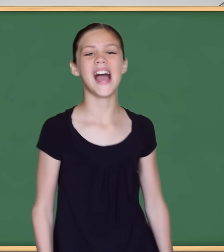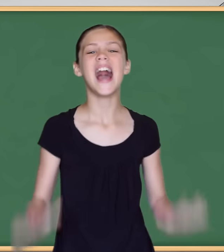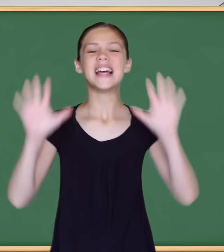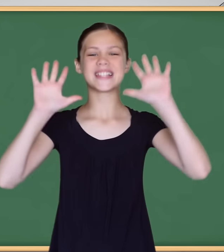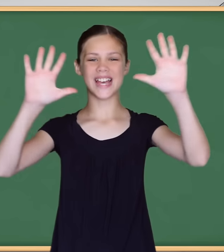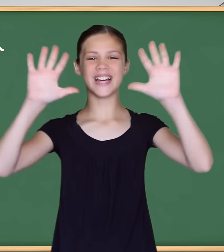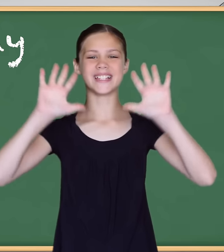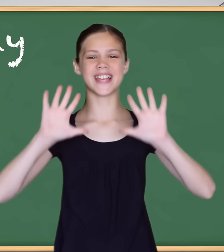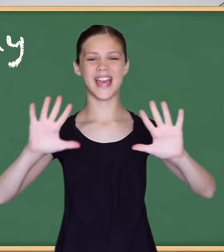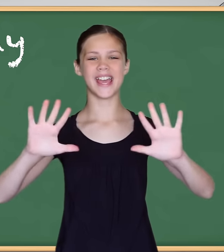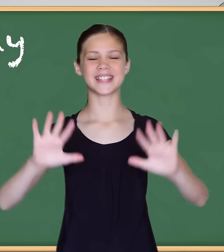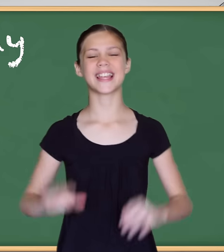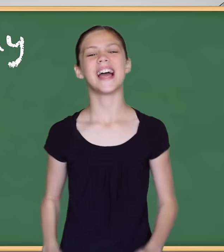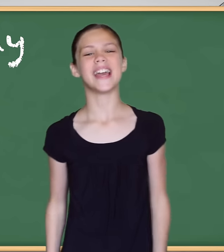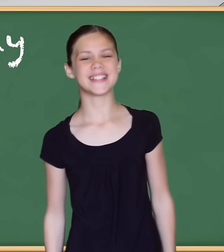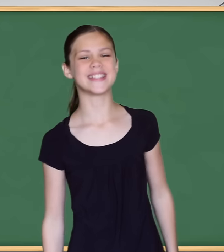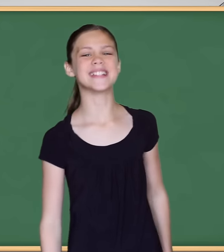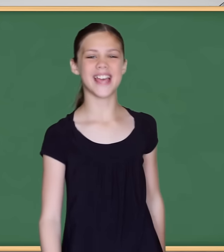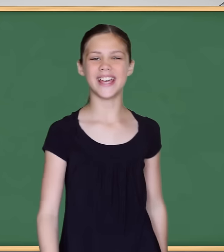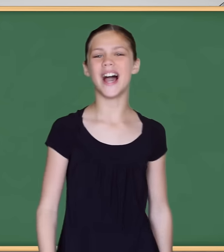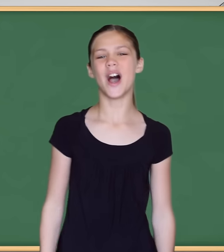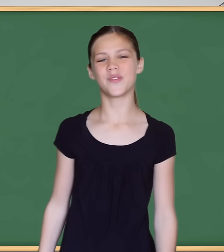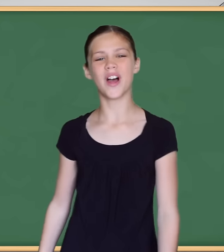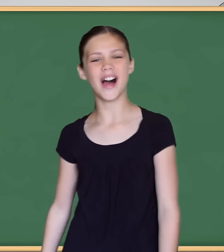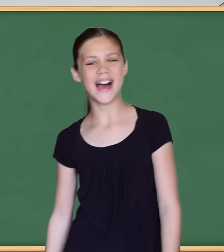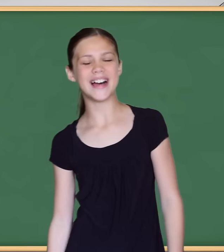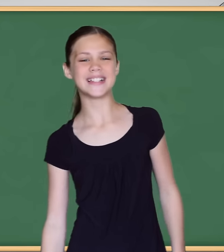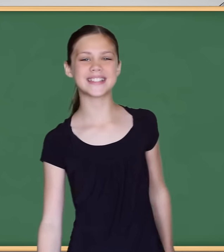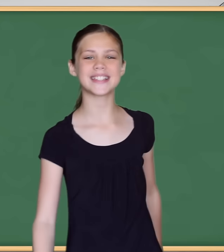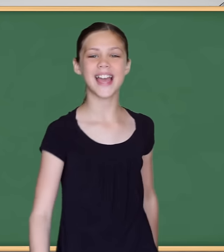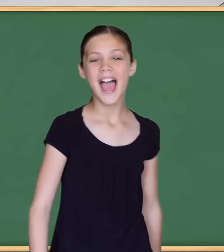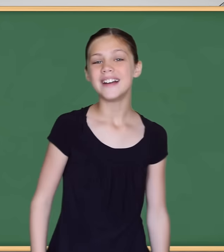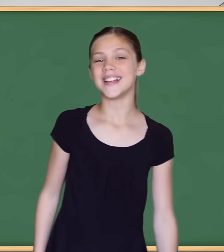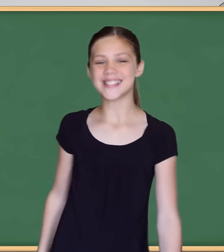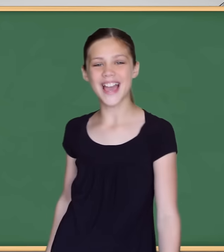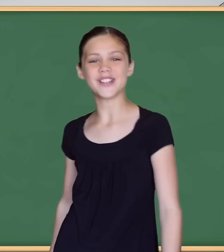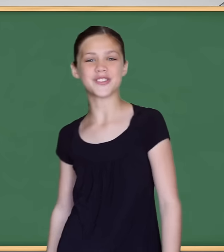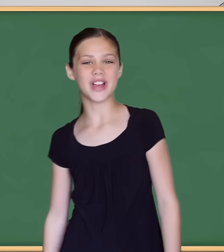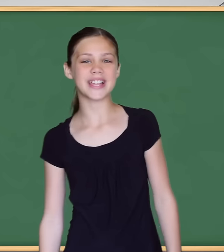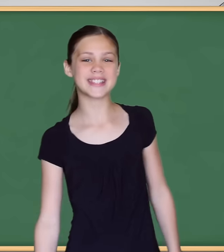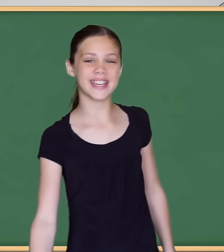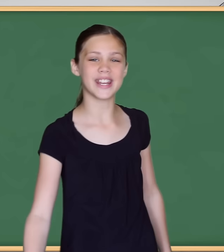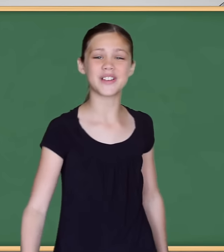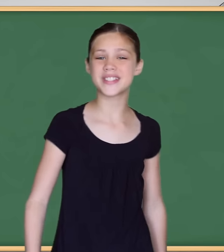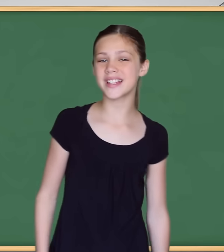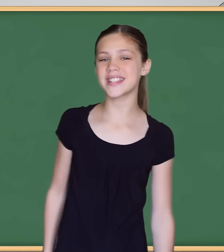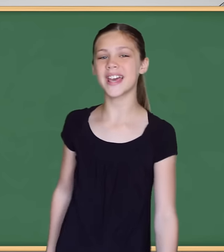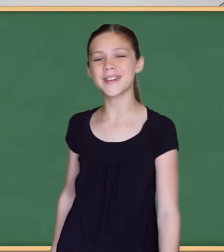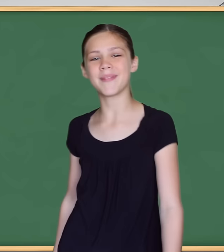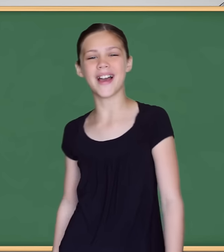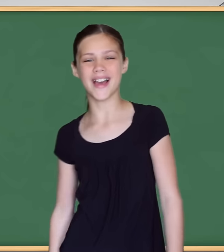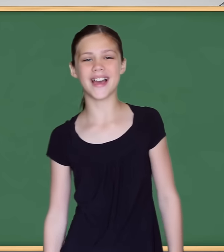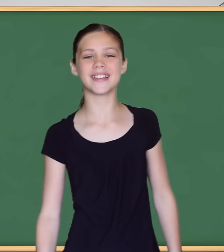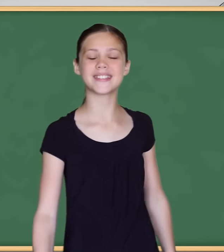Sunday, it's the day of rest. Let's let's get dressed in our Sunday vest.